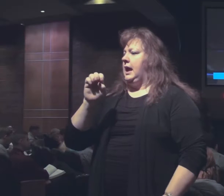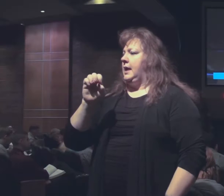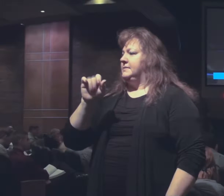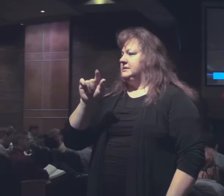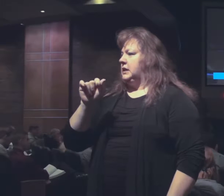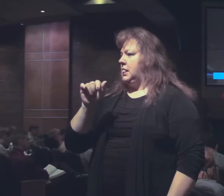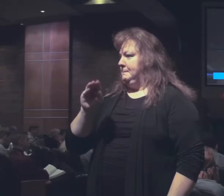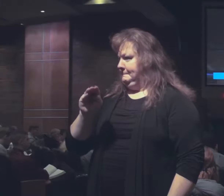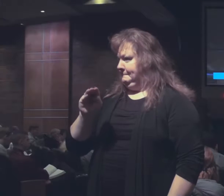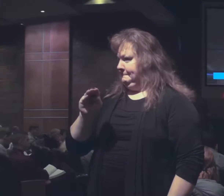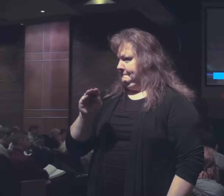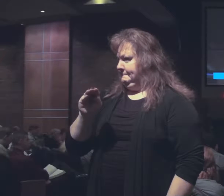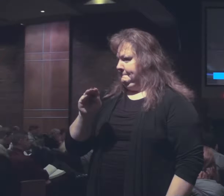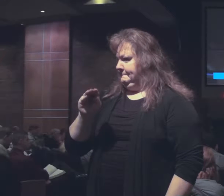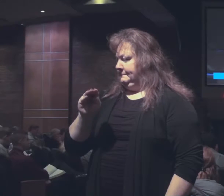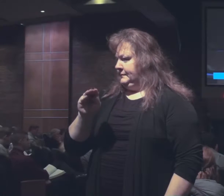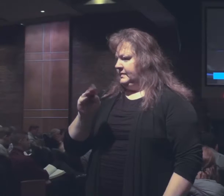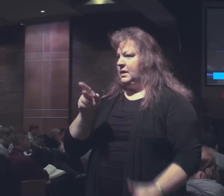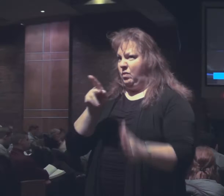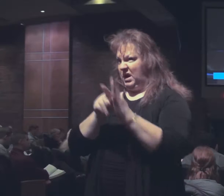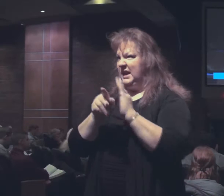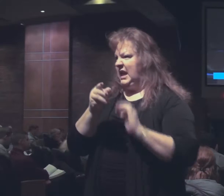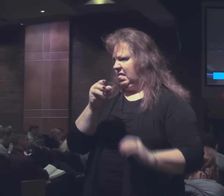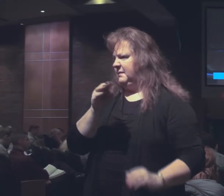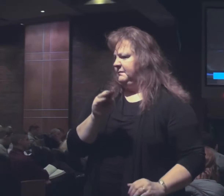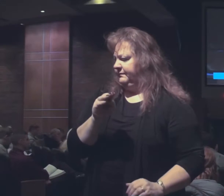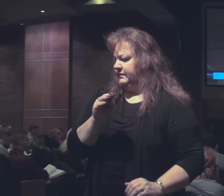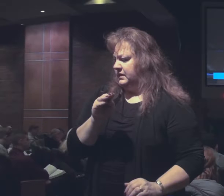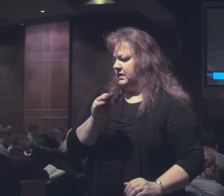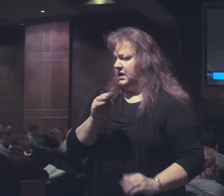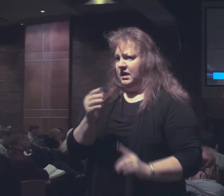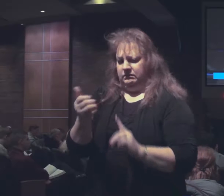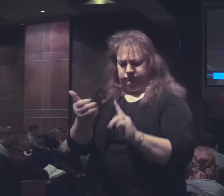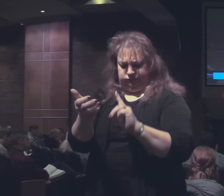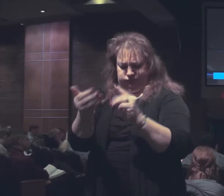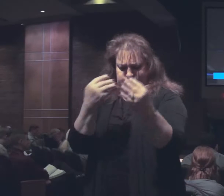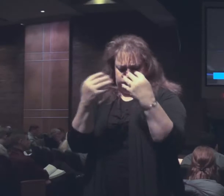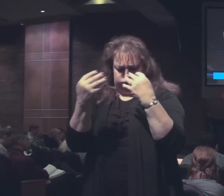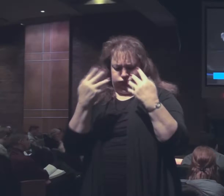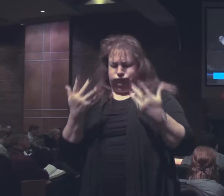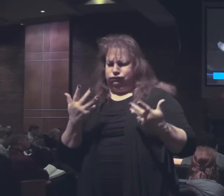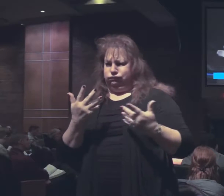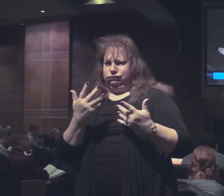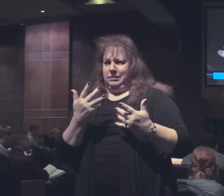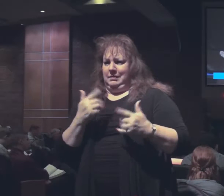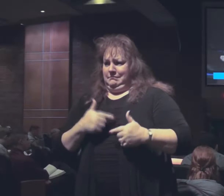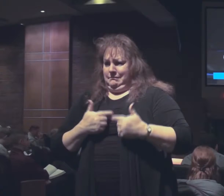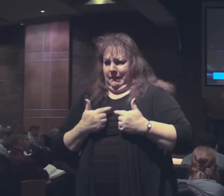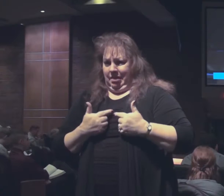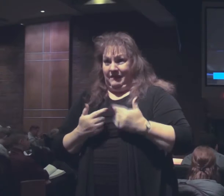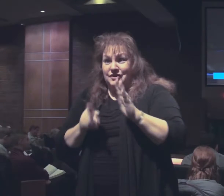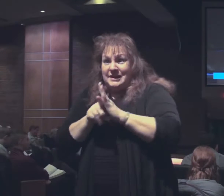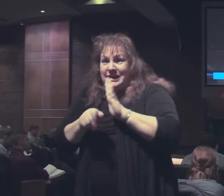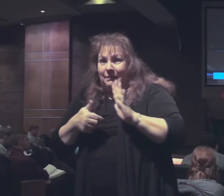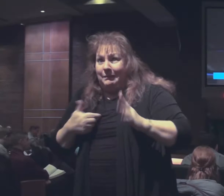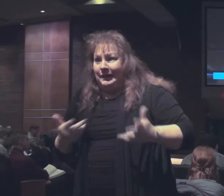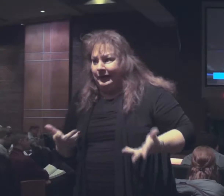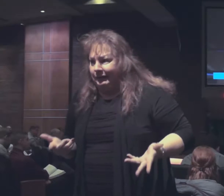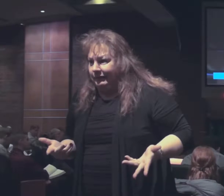physical thing going on, and it focused on physical attacks. David's physical life was in